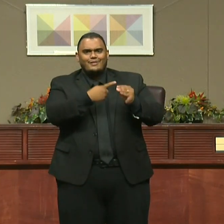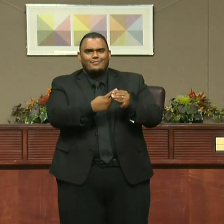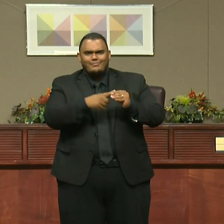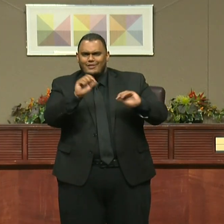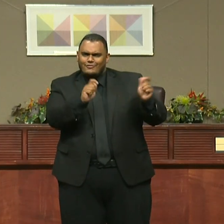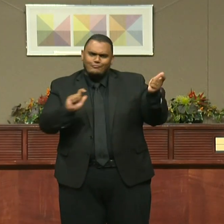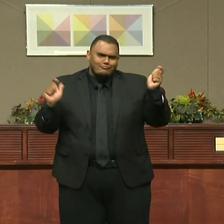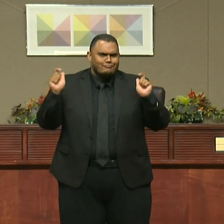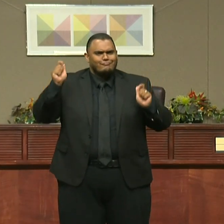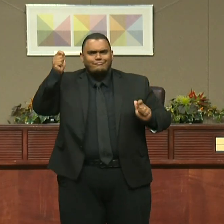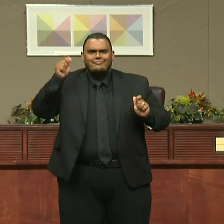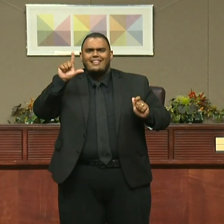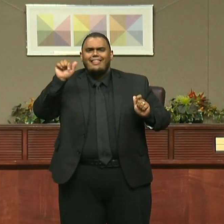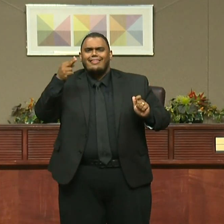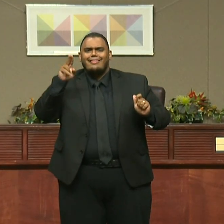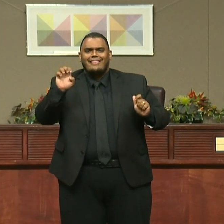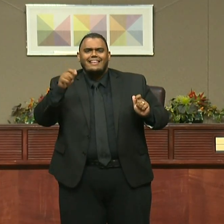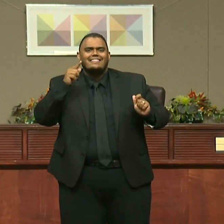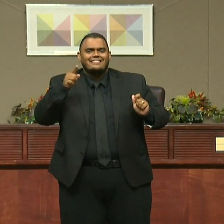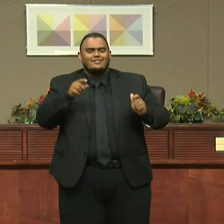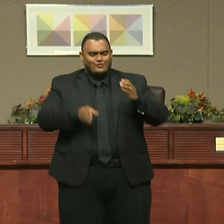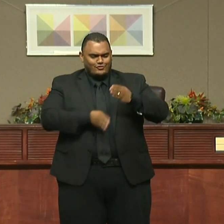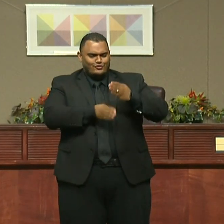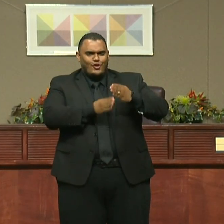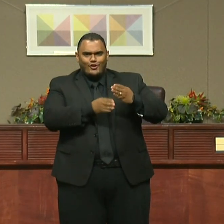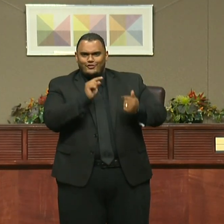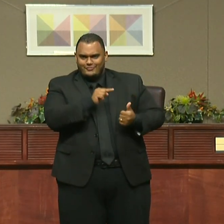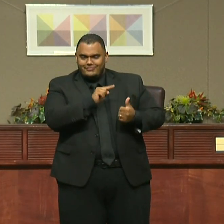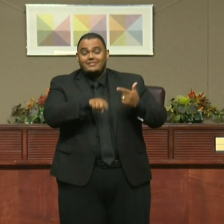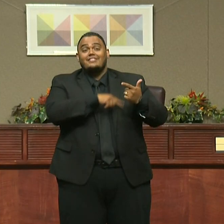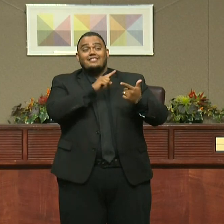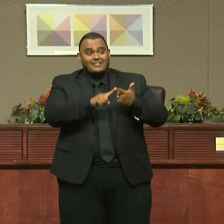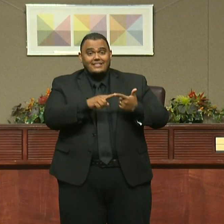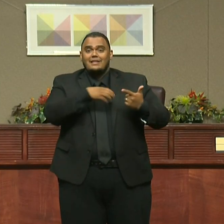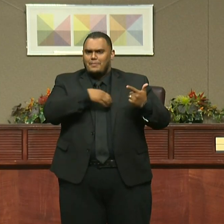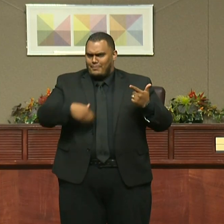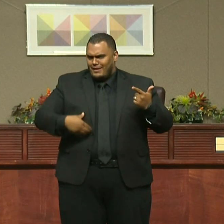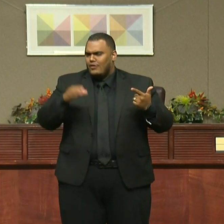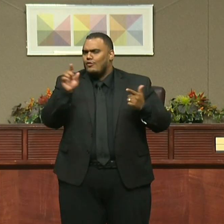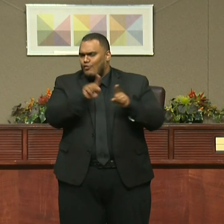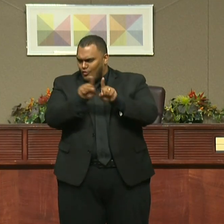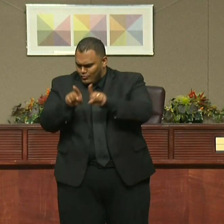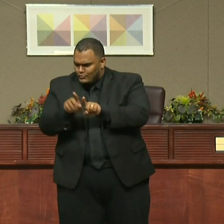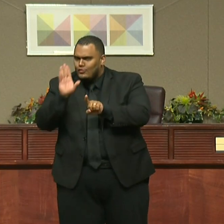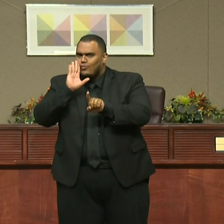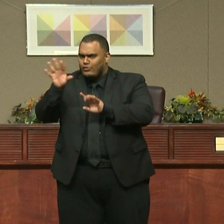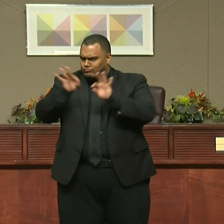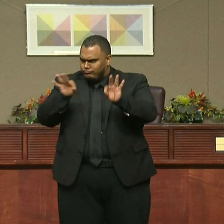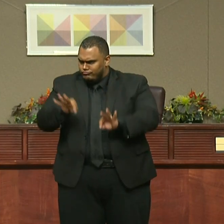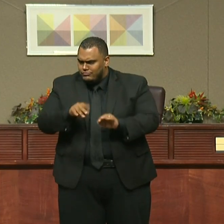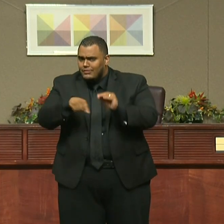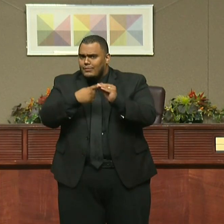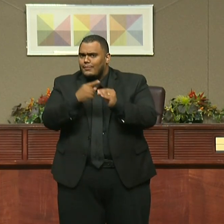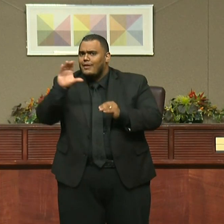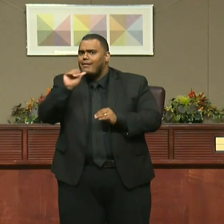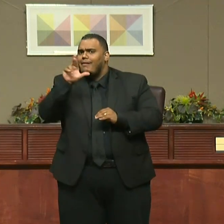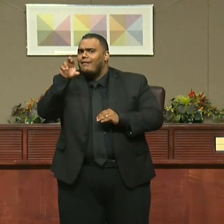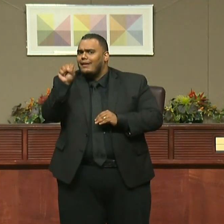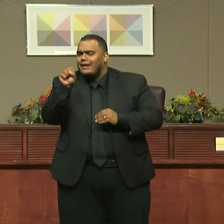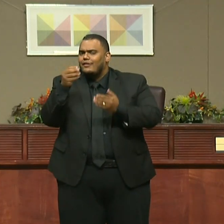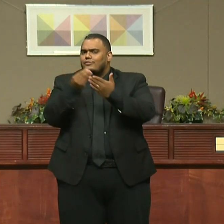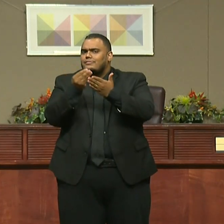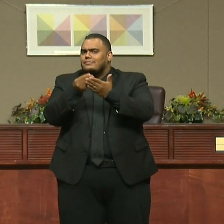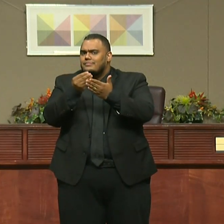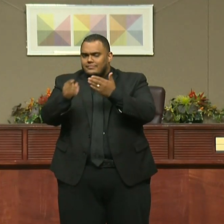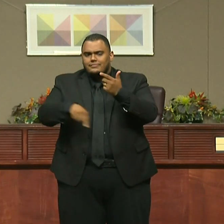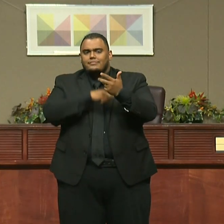discuss our goals for the week. The mayor will also have details on CARES funding and additional information as it relates to COVID-19.